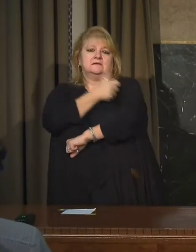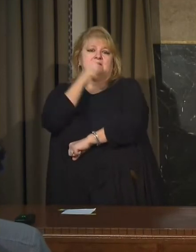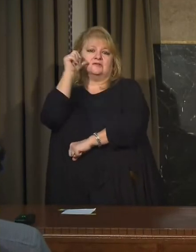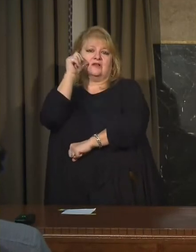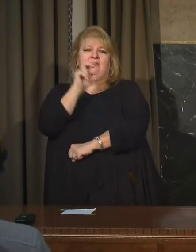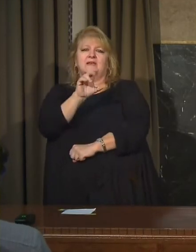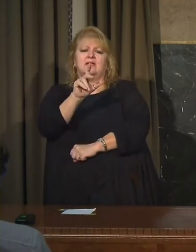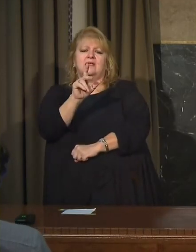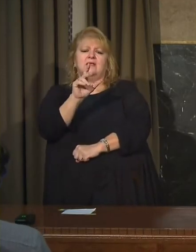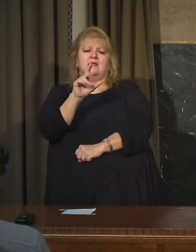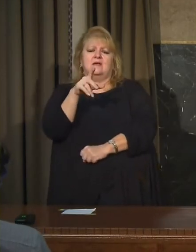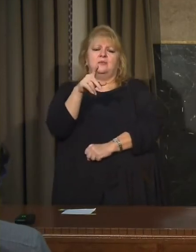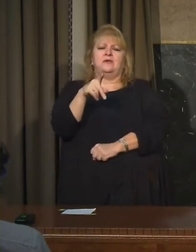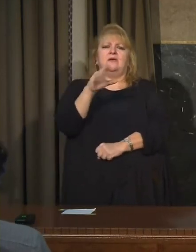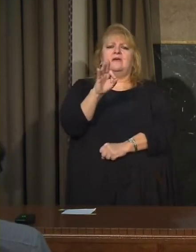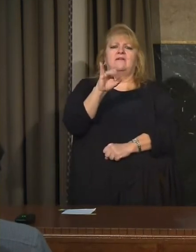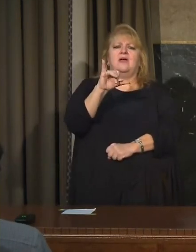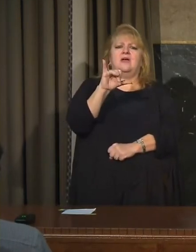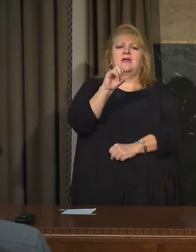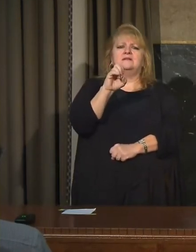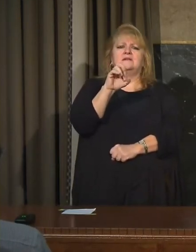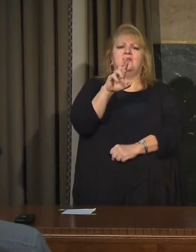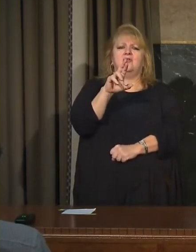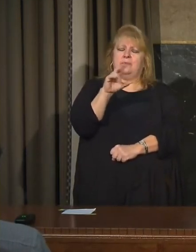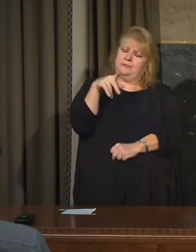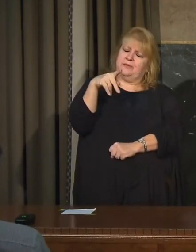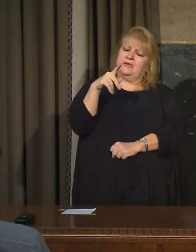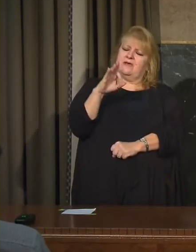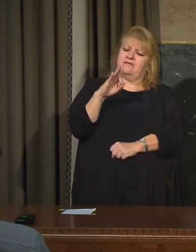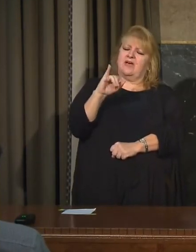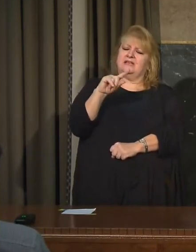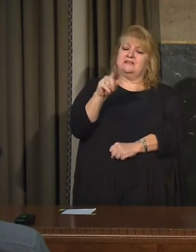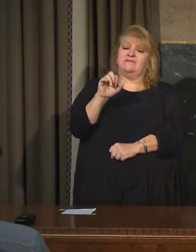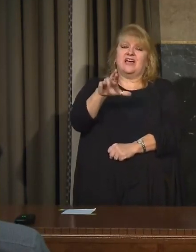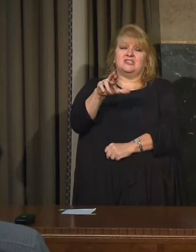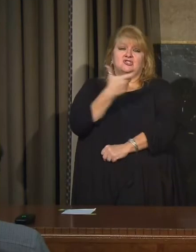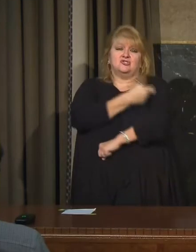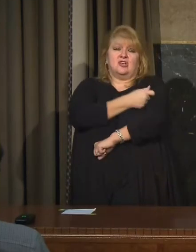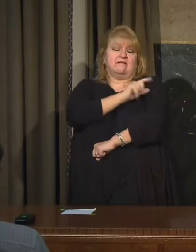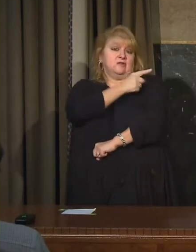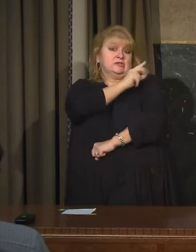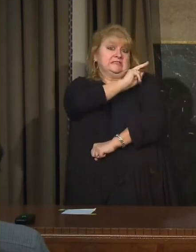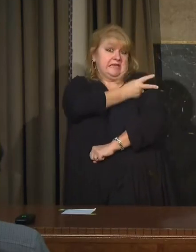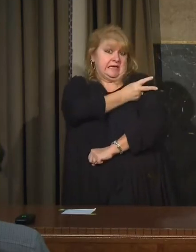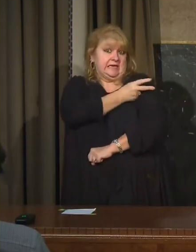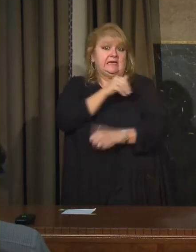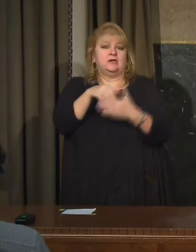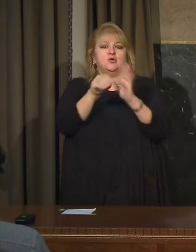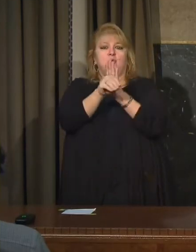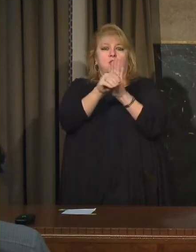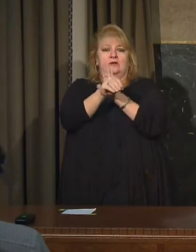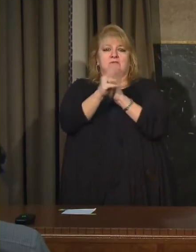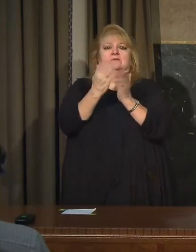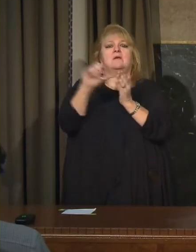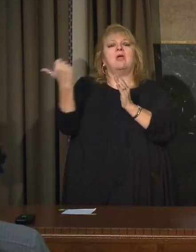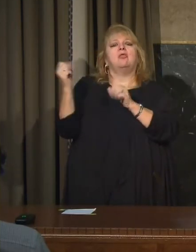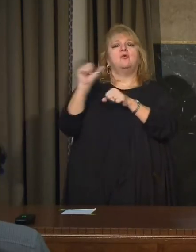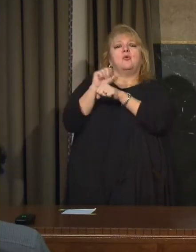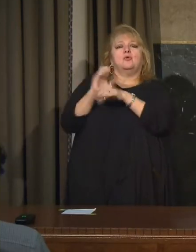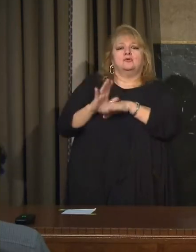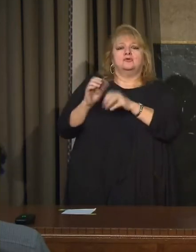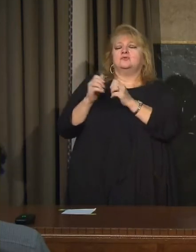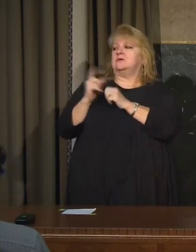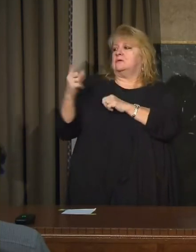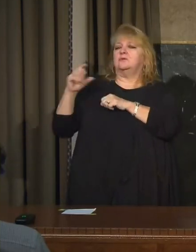it at UMC in New Orleans with a number of other colleagues of mine in the ER. And just